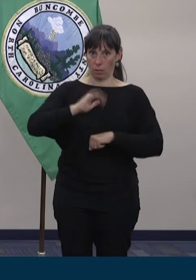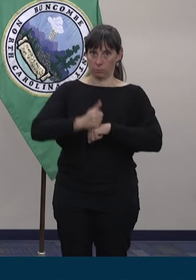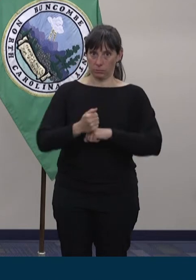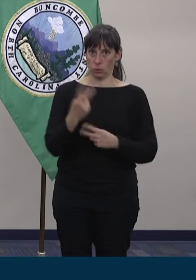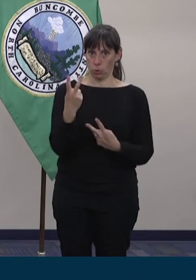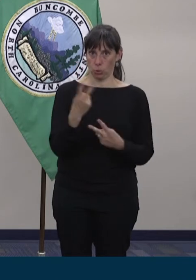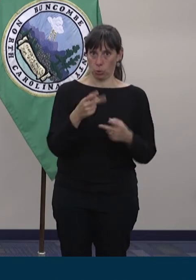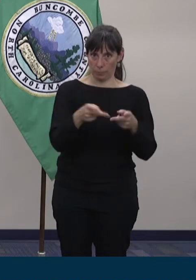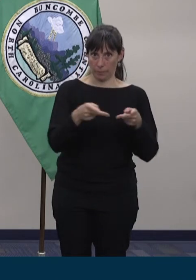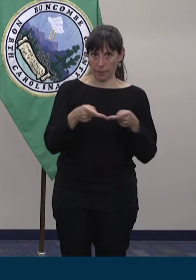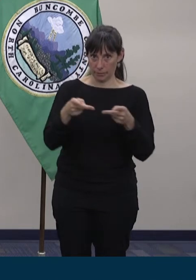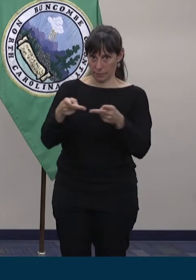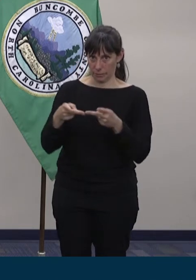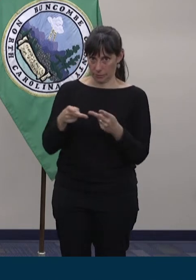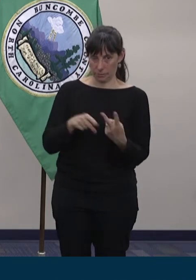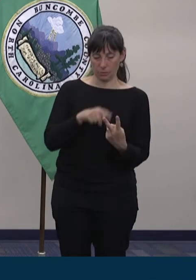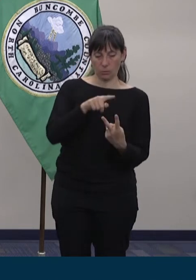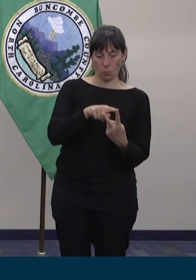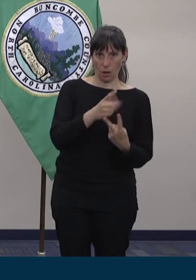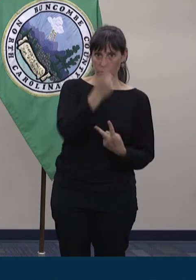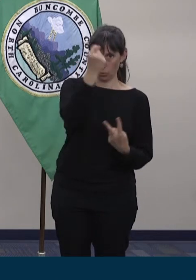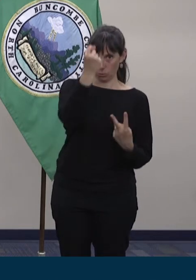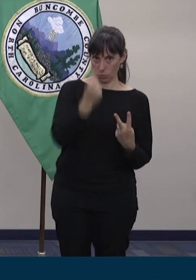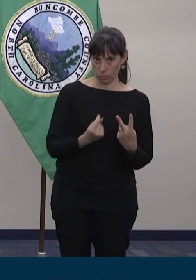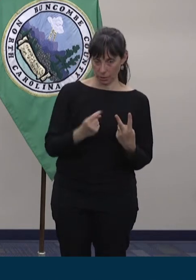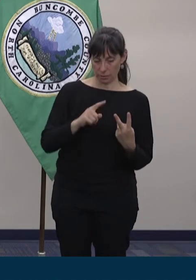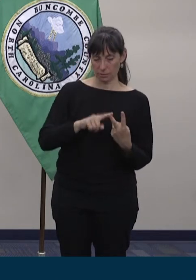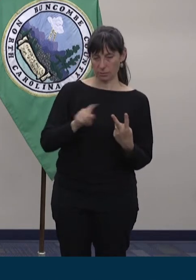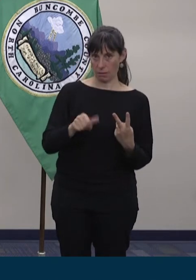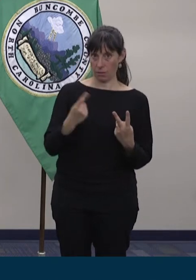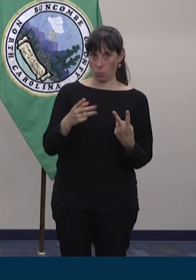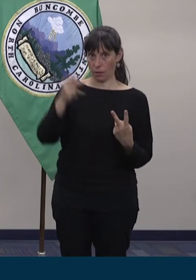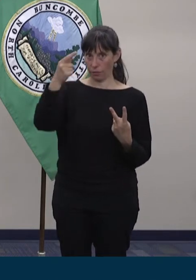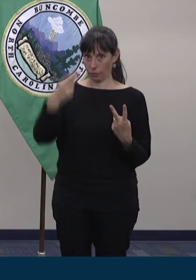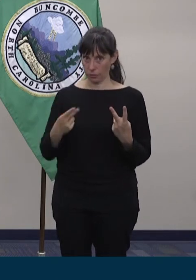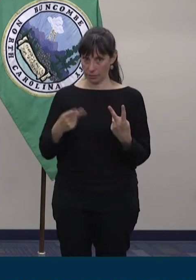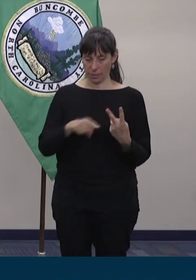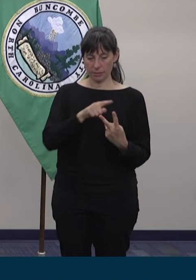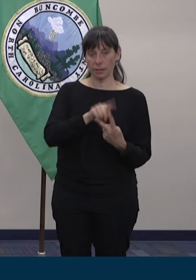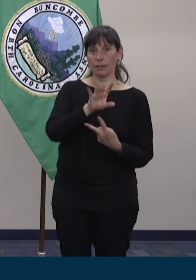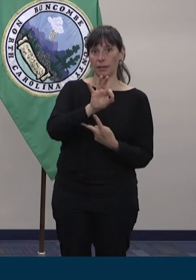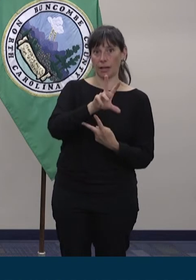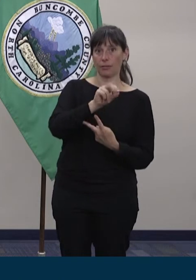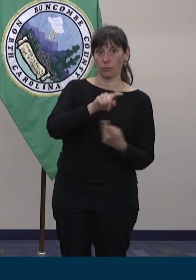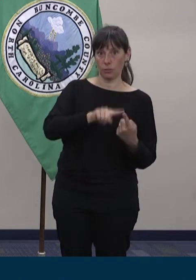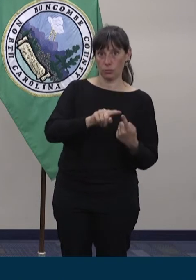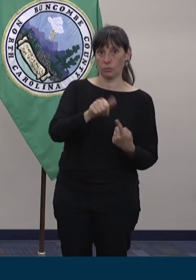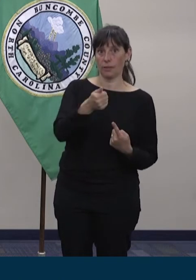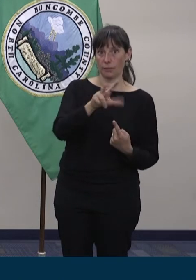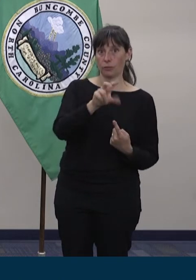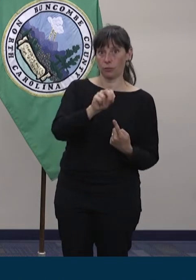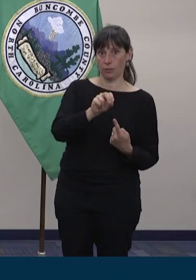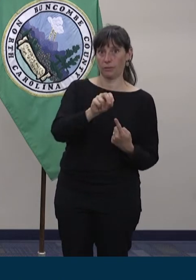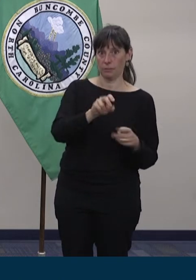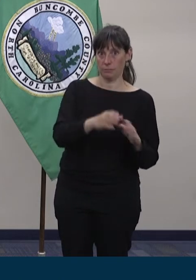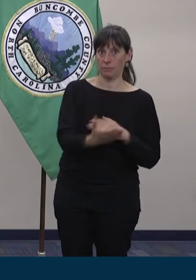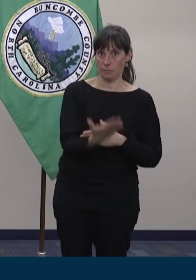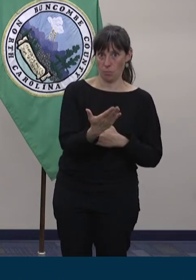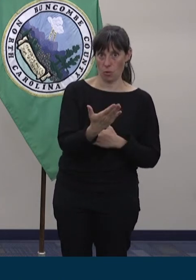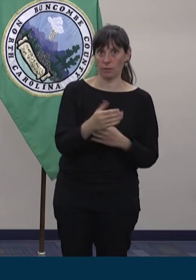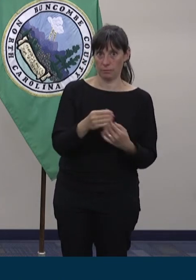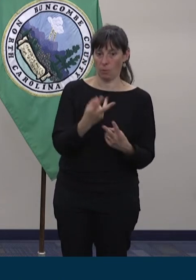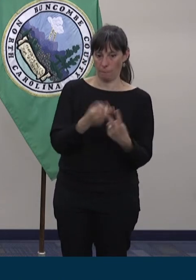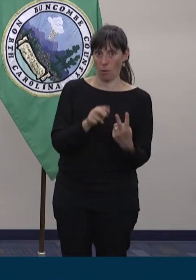on Tuesdays and one on Thursdays, from 9:30 to 10:30 a.m.